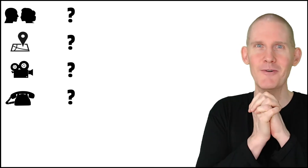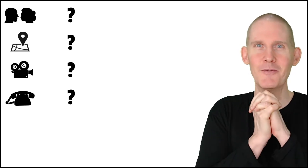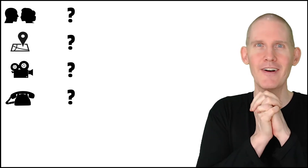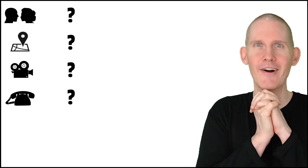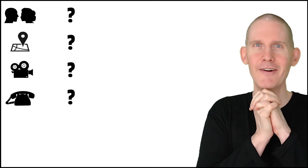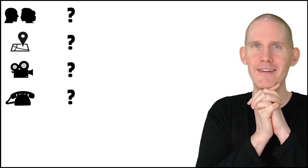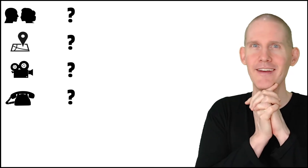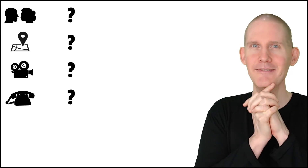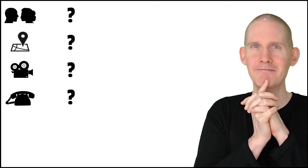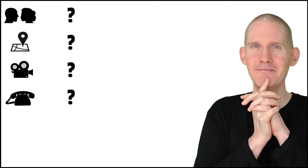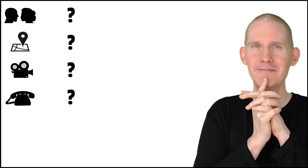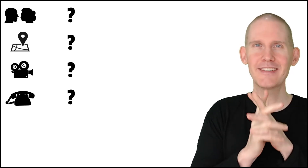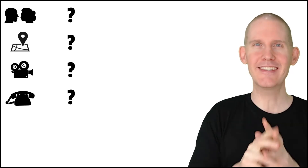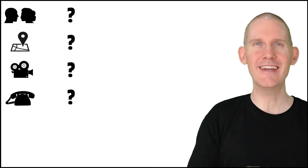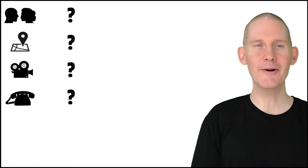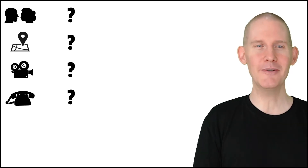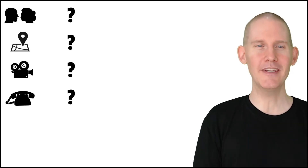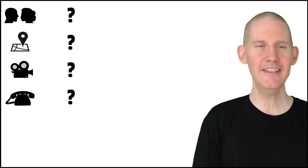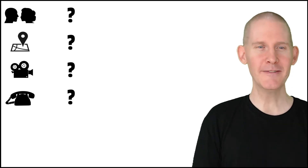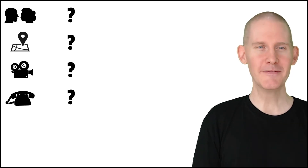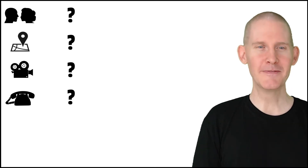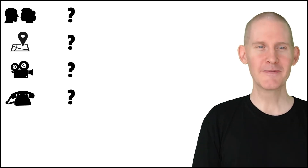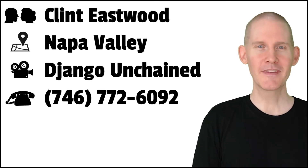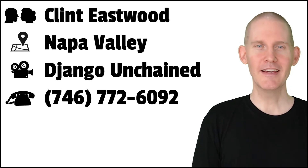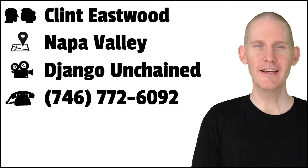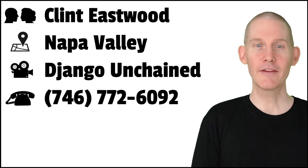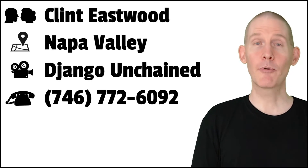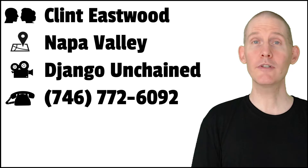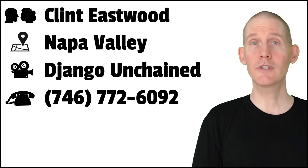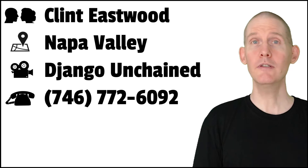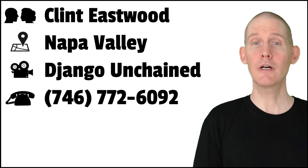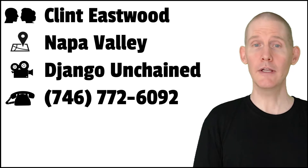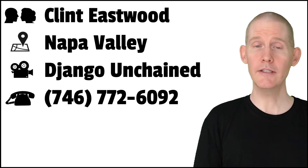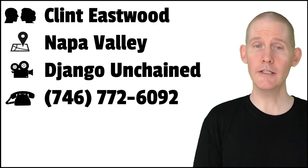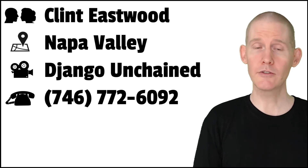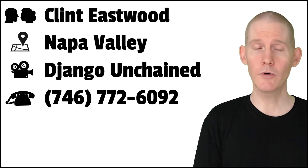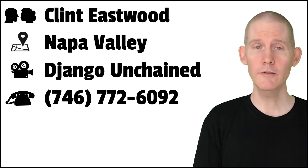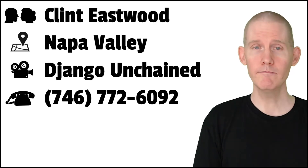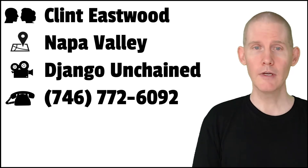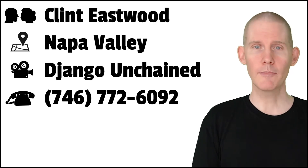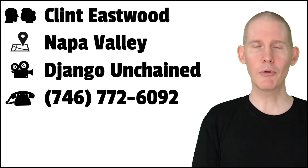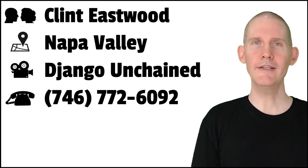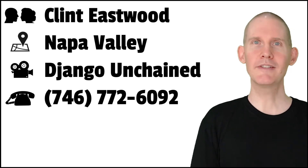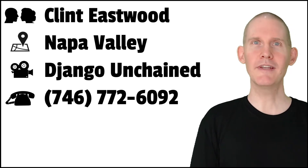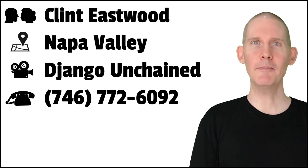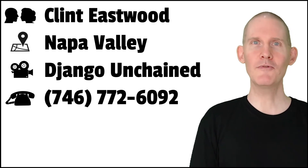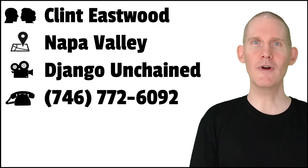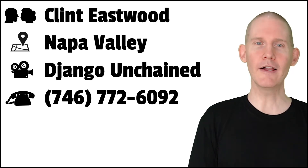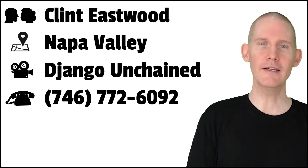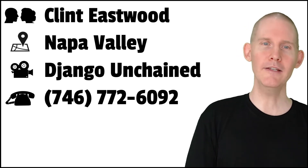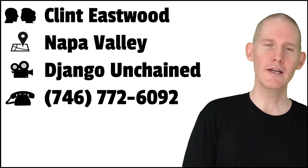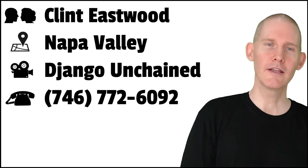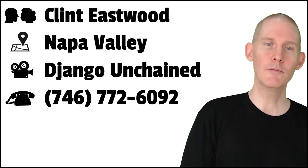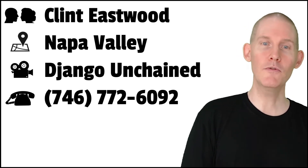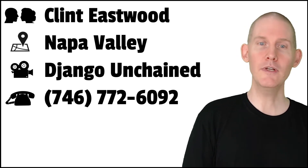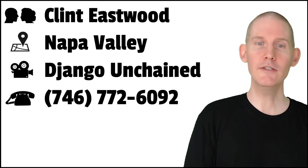what are they? Let's see how you did. The person, Clint Eastwood. The place, Napa Valley. The movie,